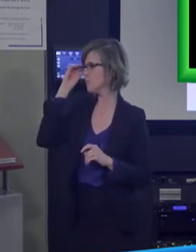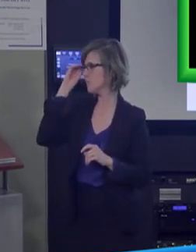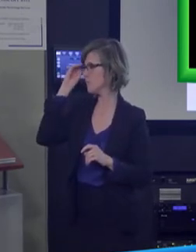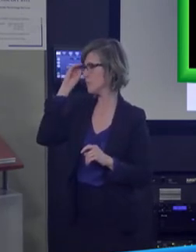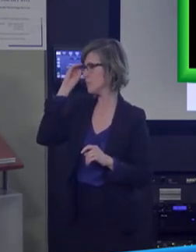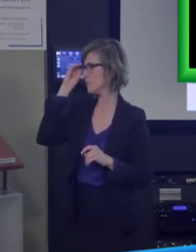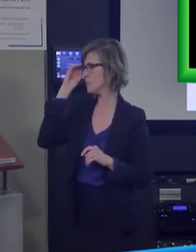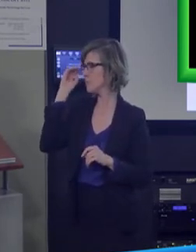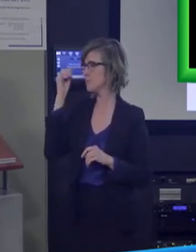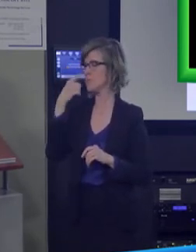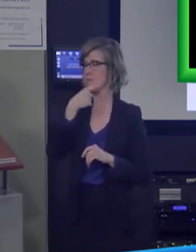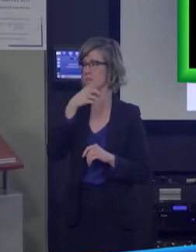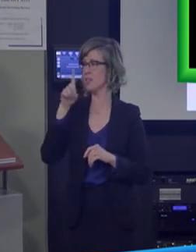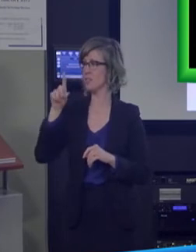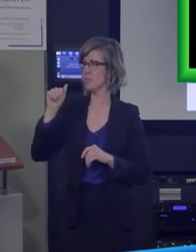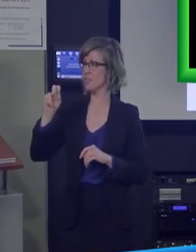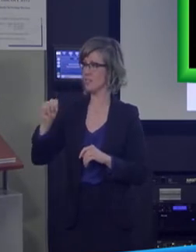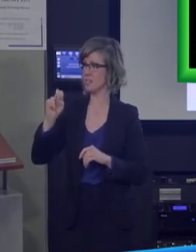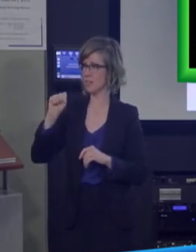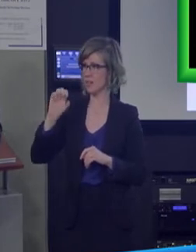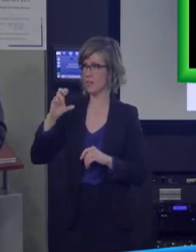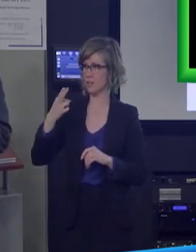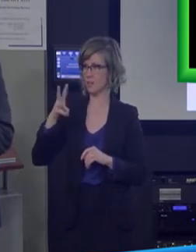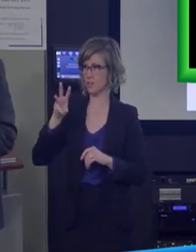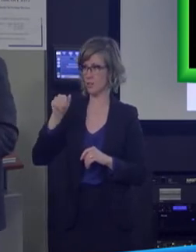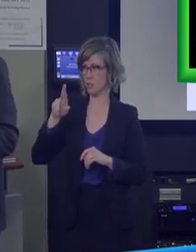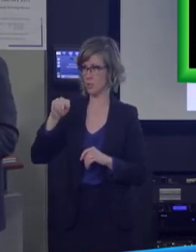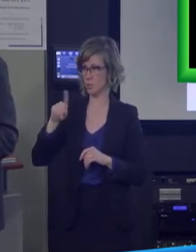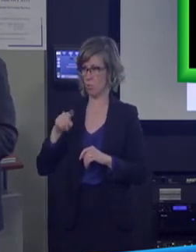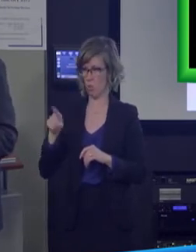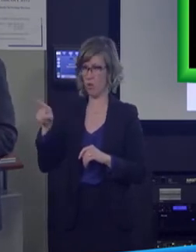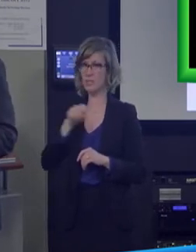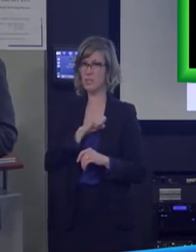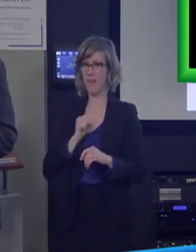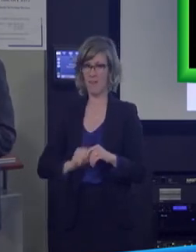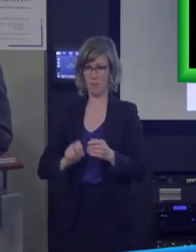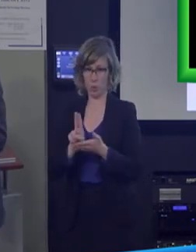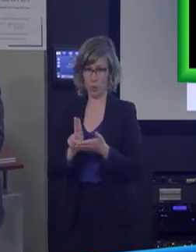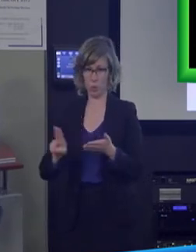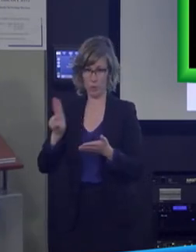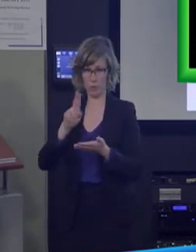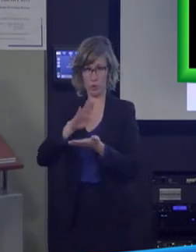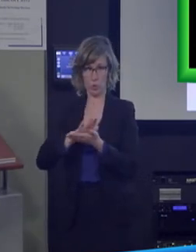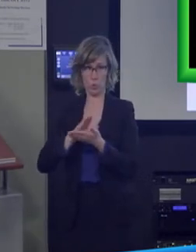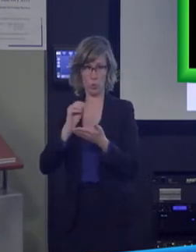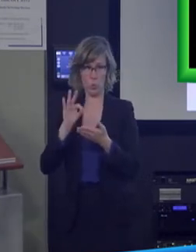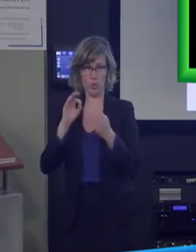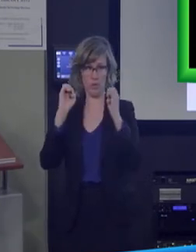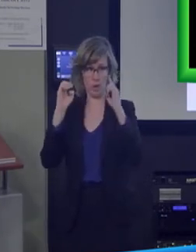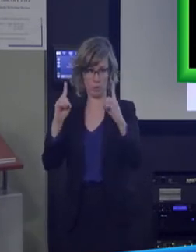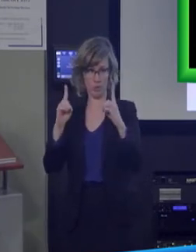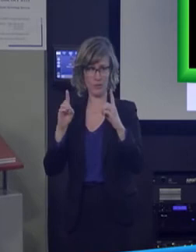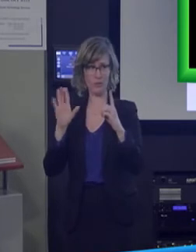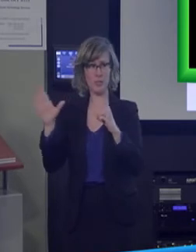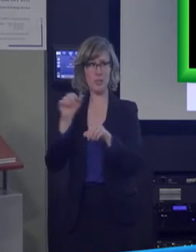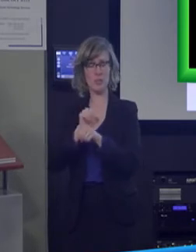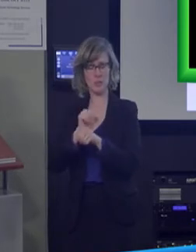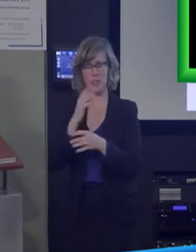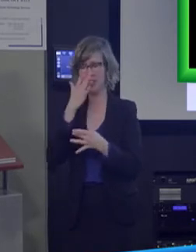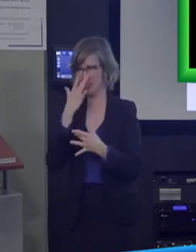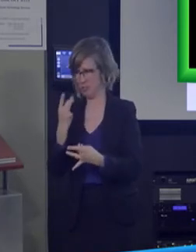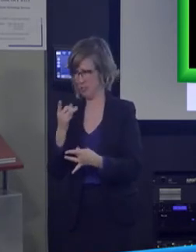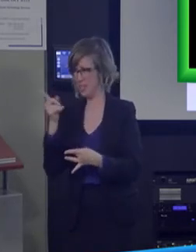Dan Schwartz, School of Education at Stanford, has a very interesting line of work where he has something he